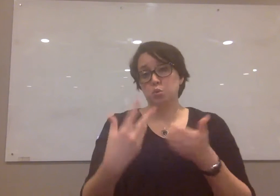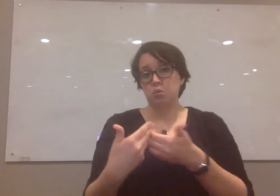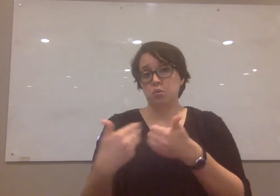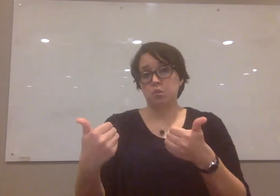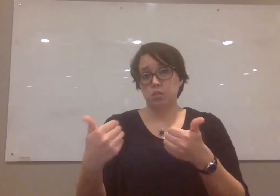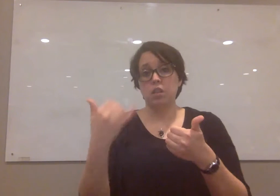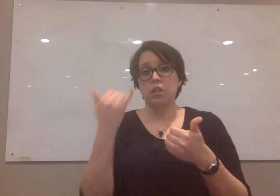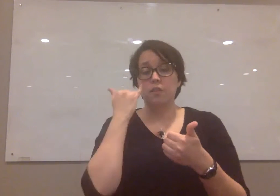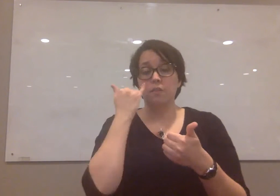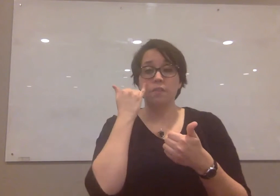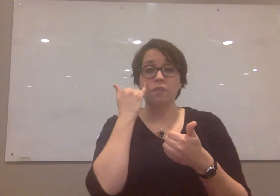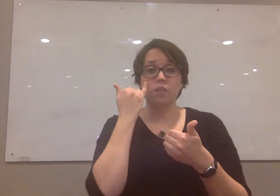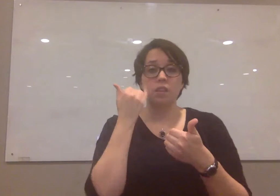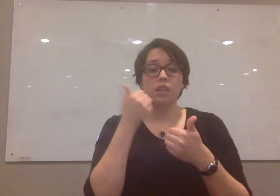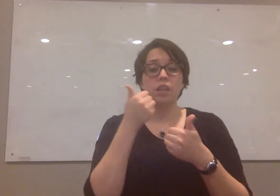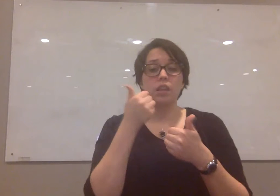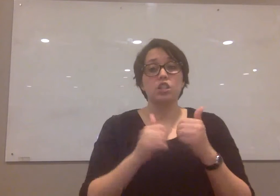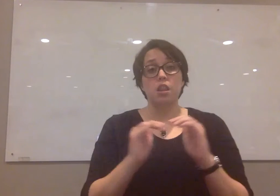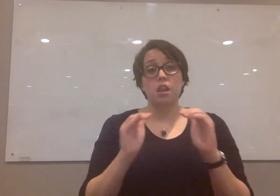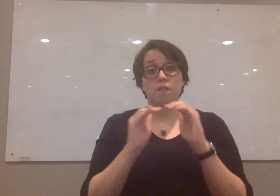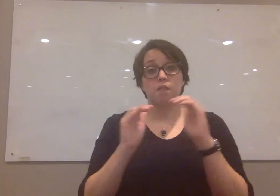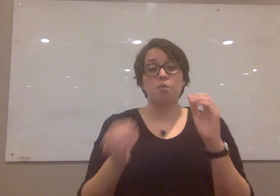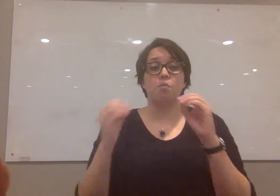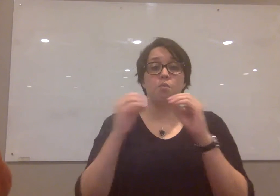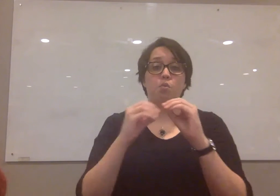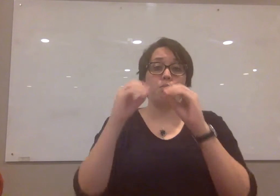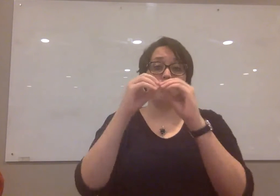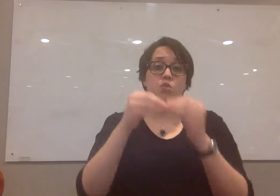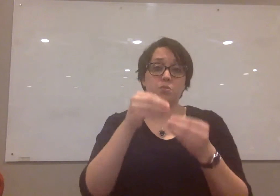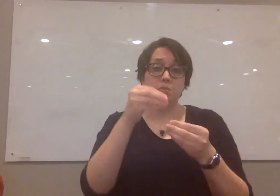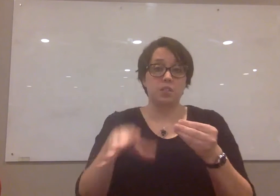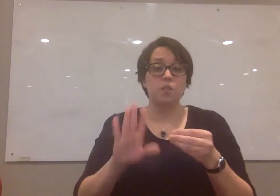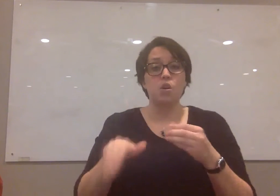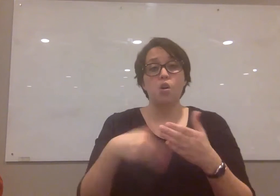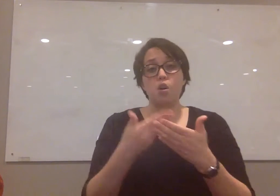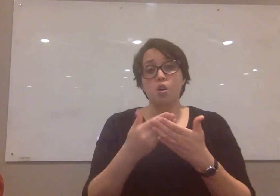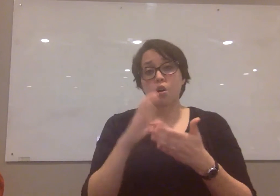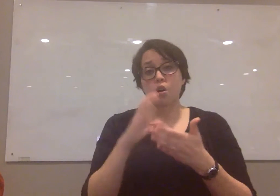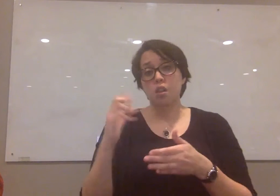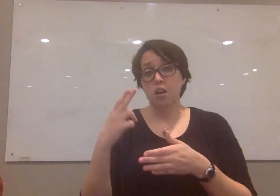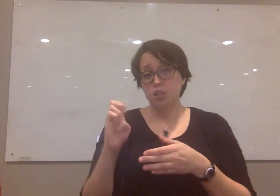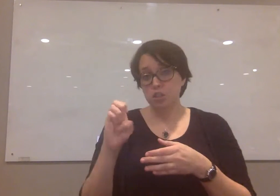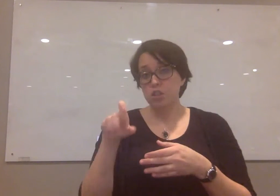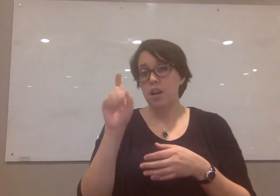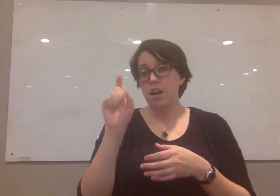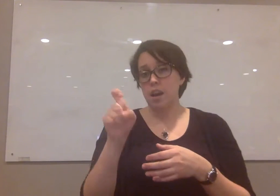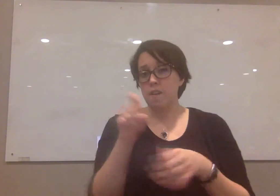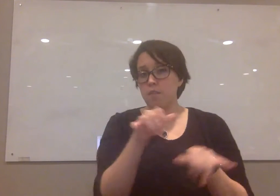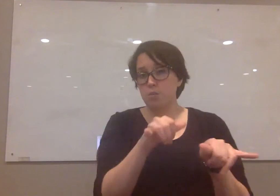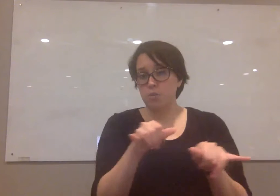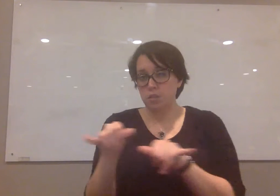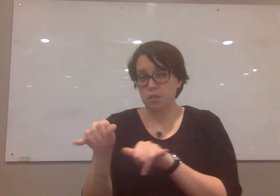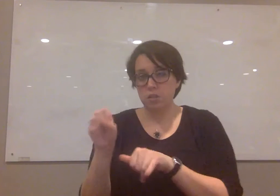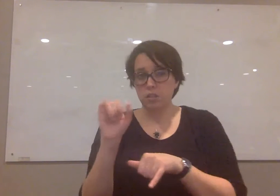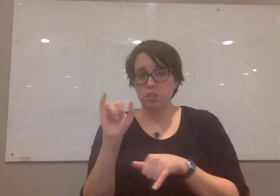cores, each level out it gets more and more expensive because all of the caches have to synchronize for the mutex to actually work. And that overhead